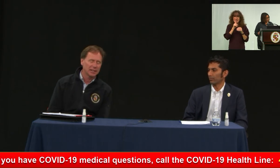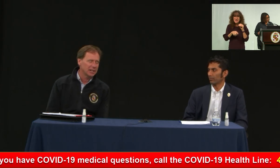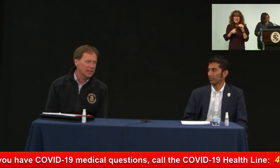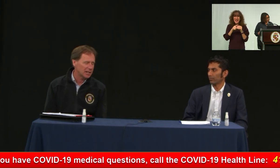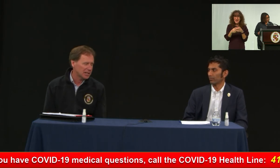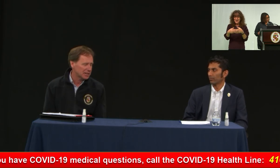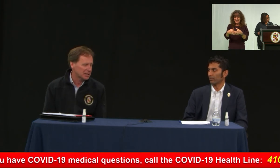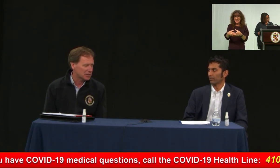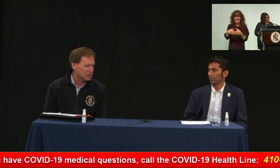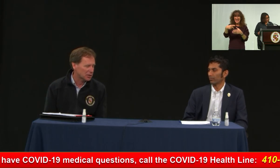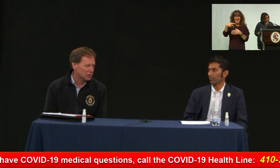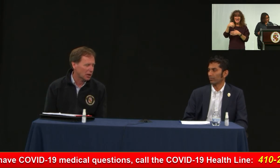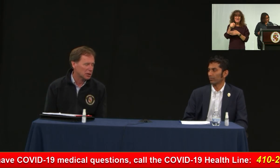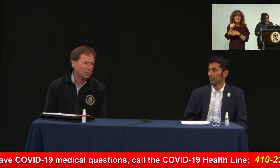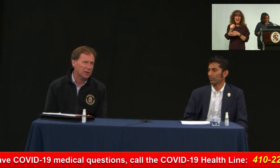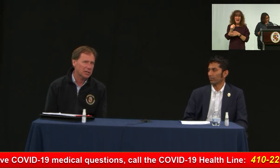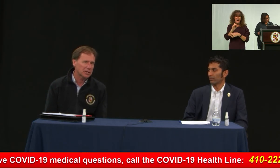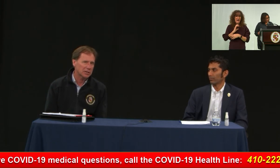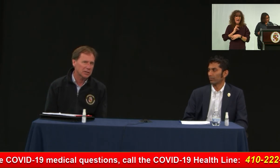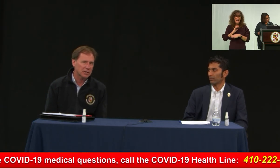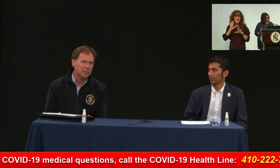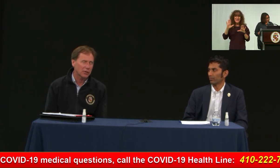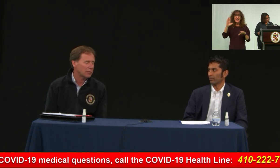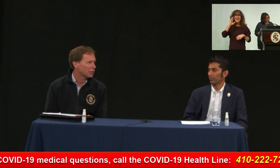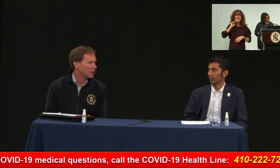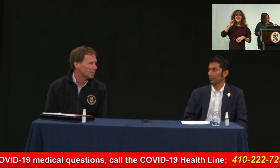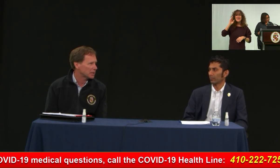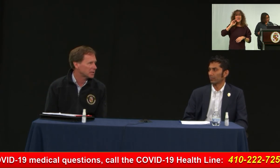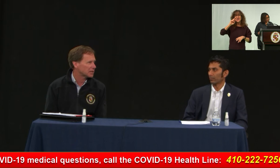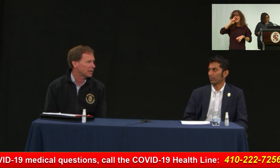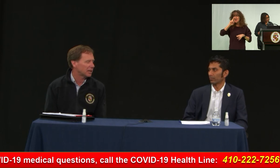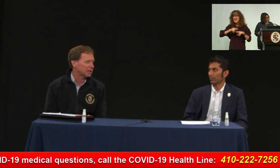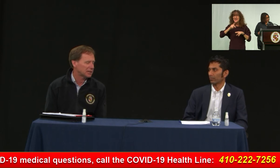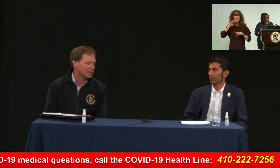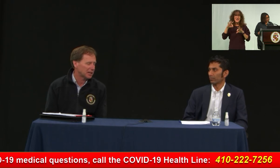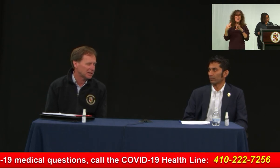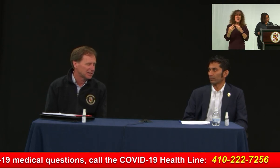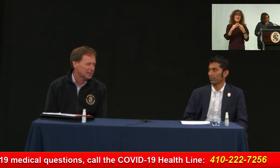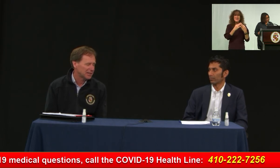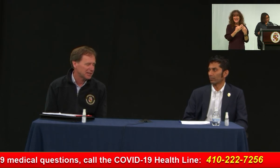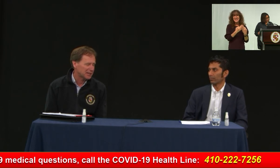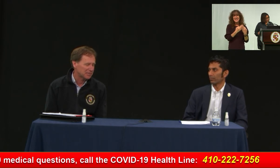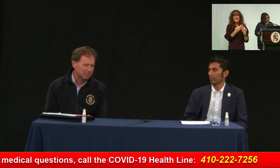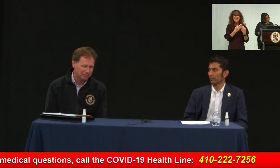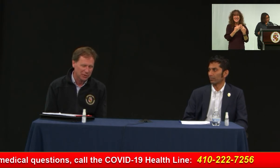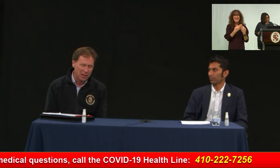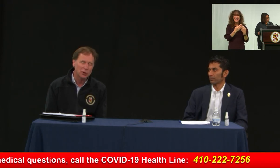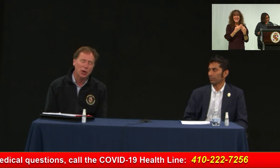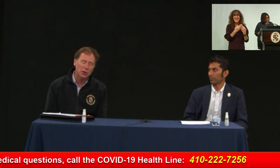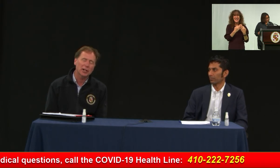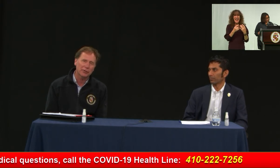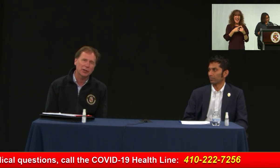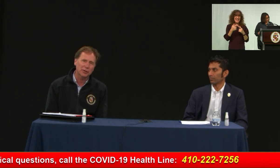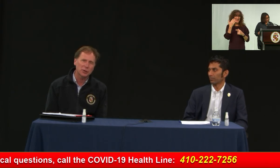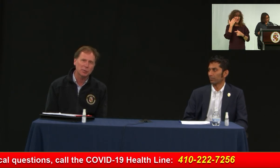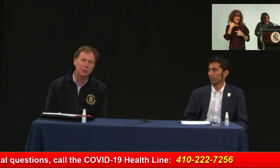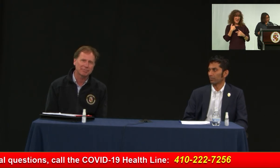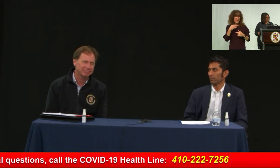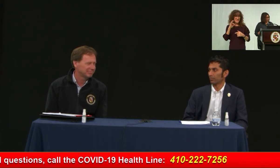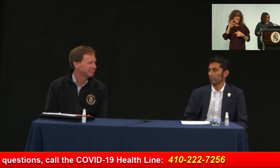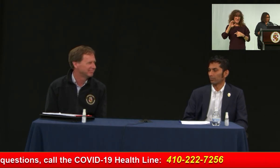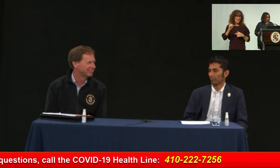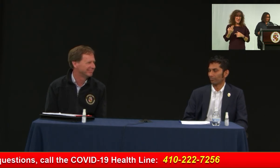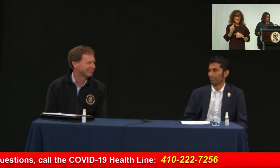pot, it's a great experience. It's fun for the families, and then you know you'll have fresh